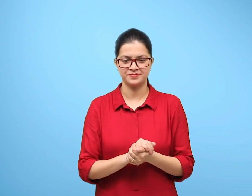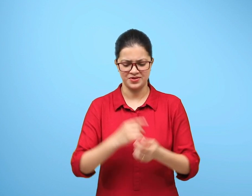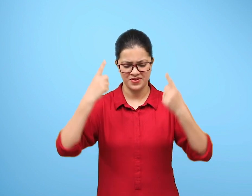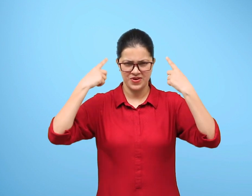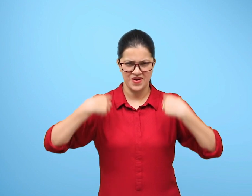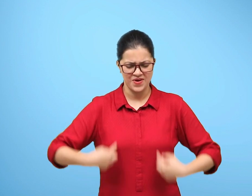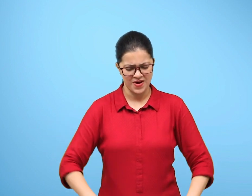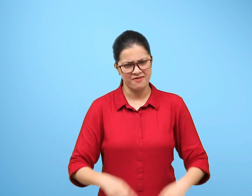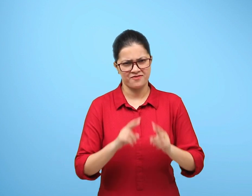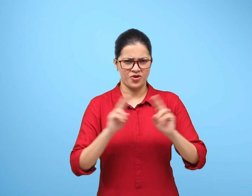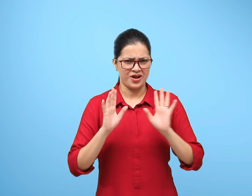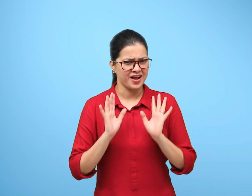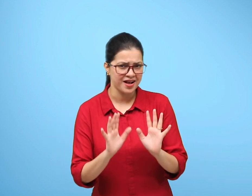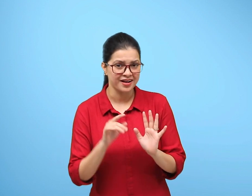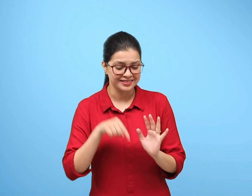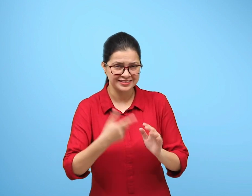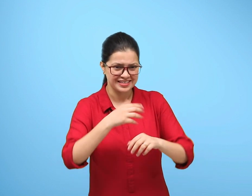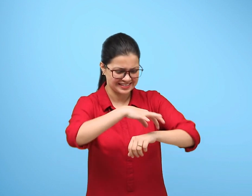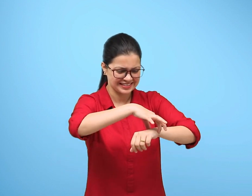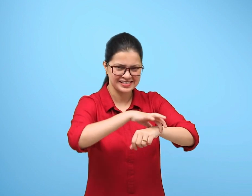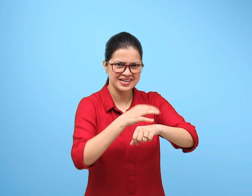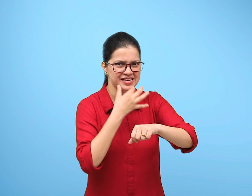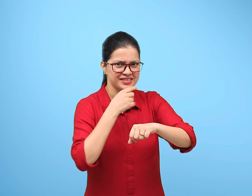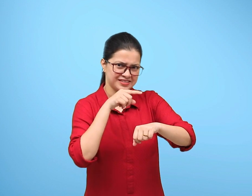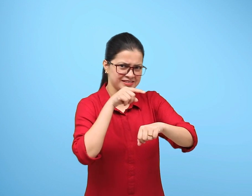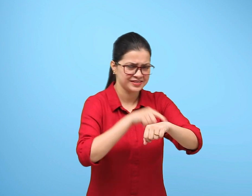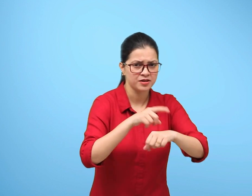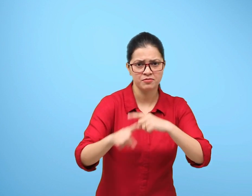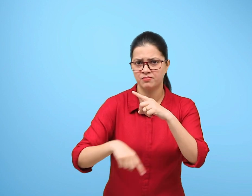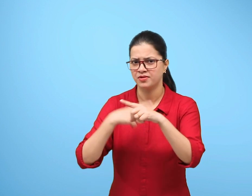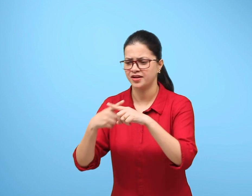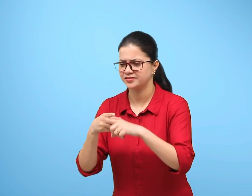A combination of bones and cartilages forms the